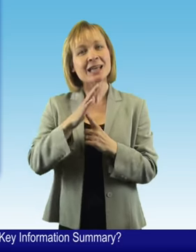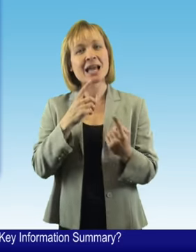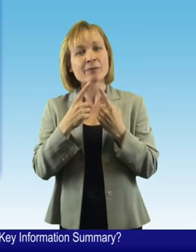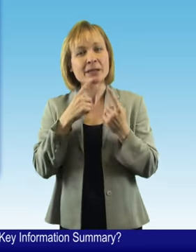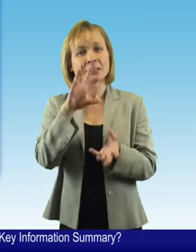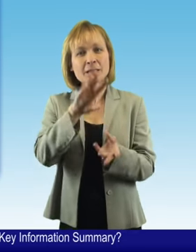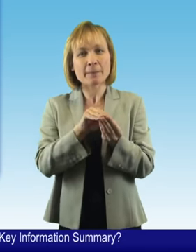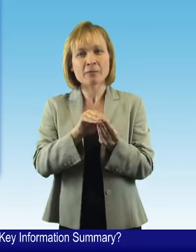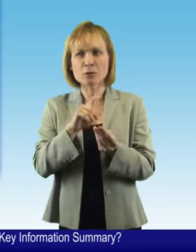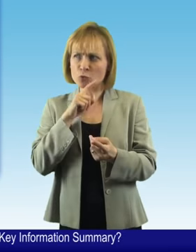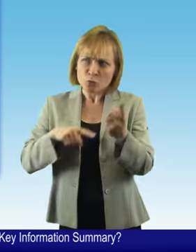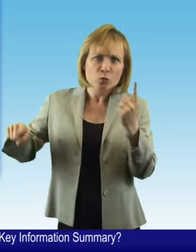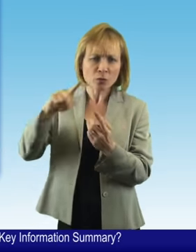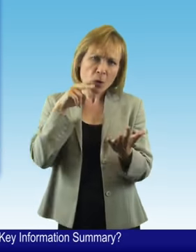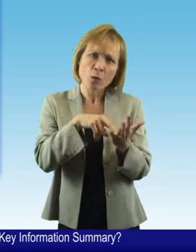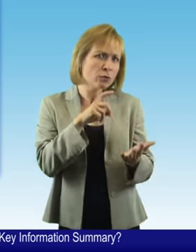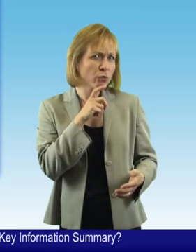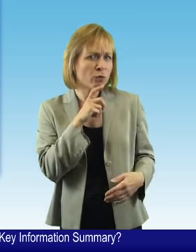Who can look at my key information summary?